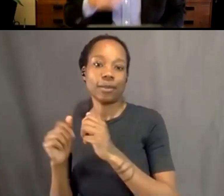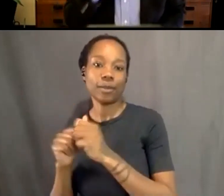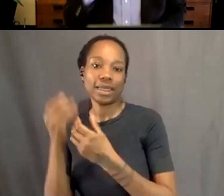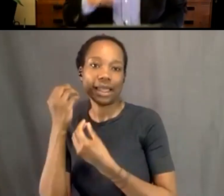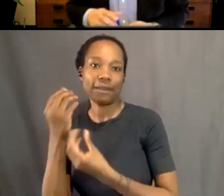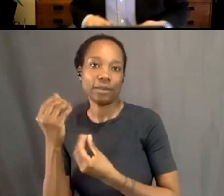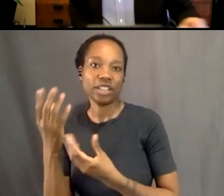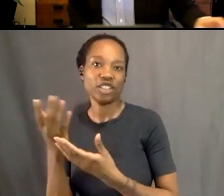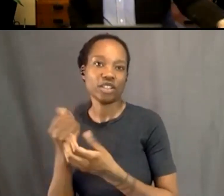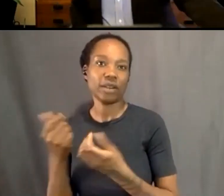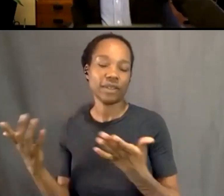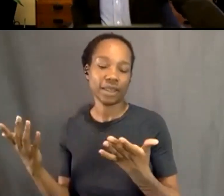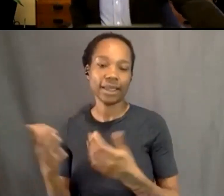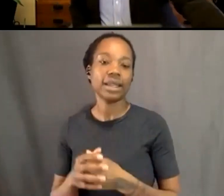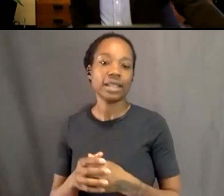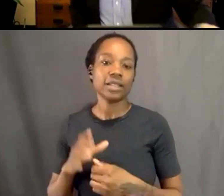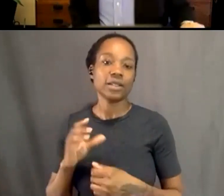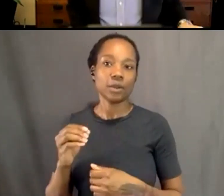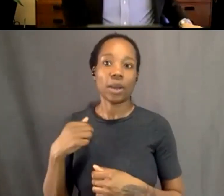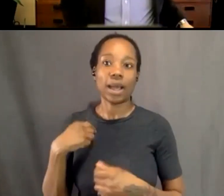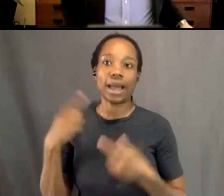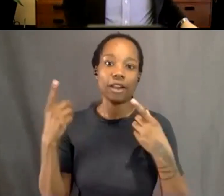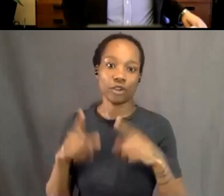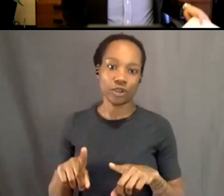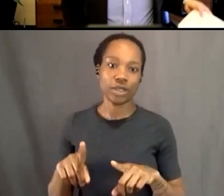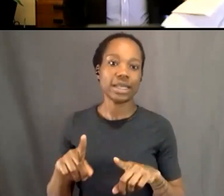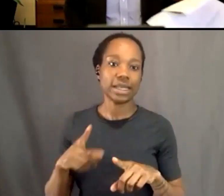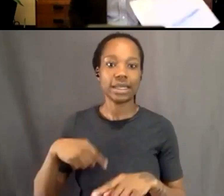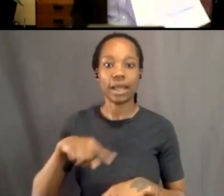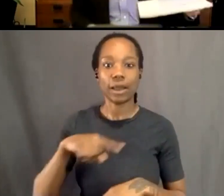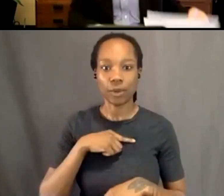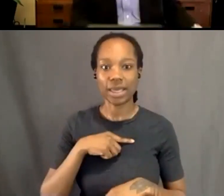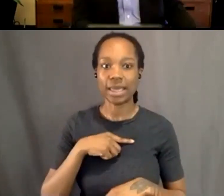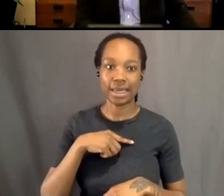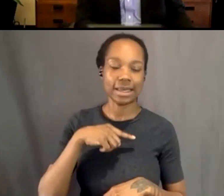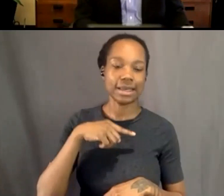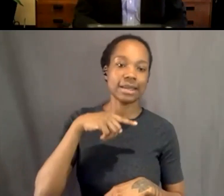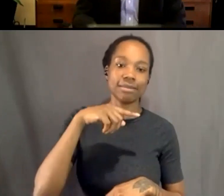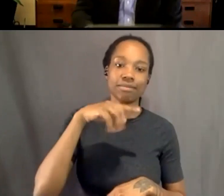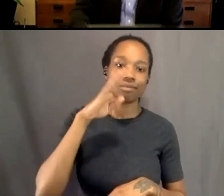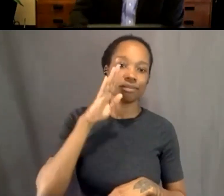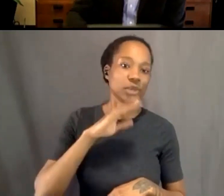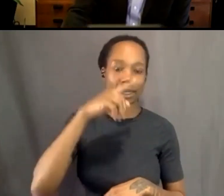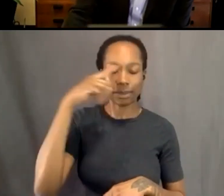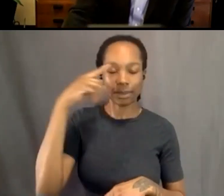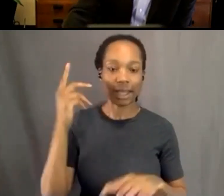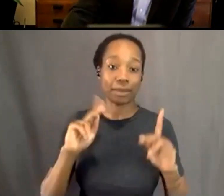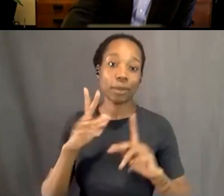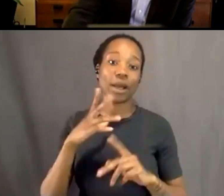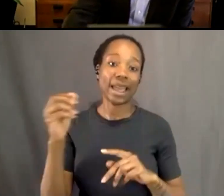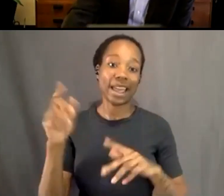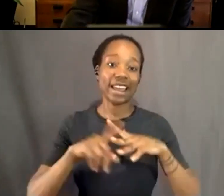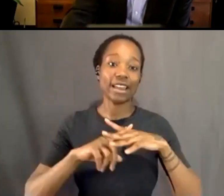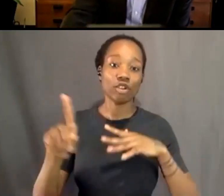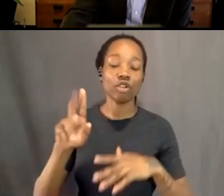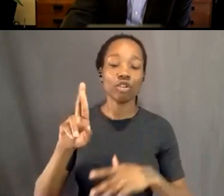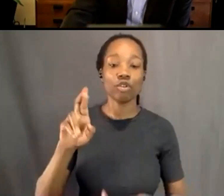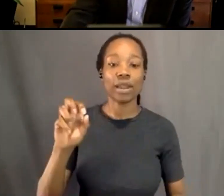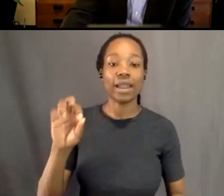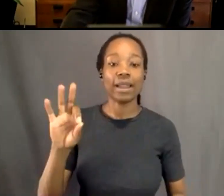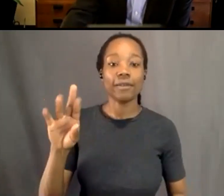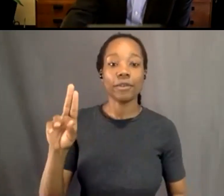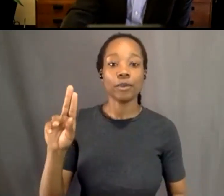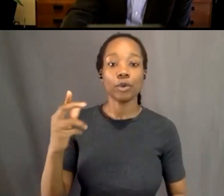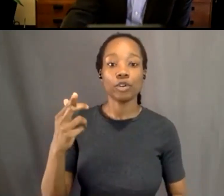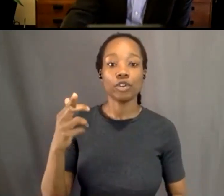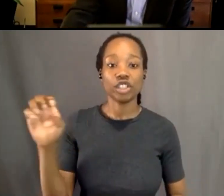So I agree that we are, among brown and Black people and among refugee populations as well, that we're having